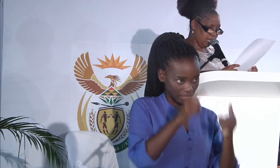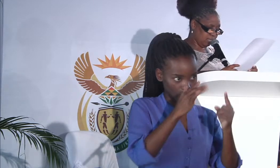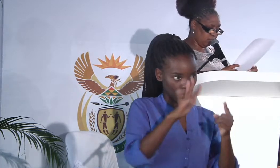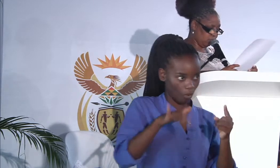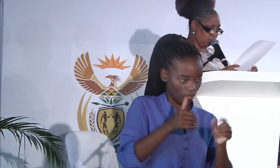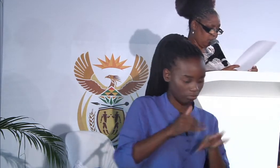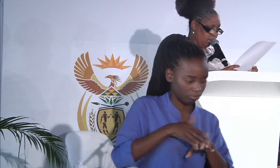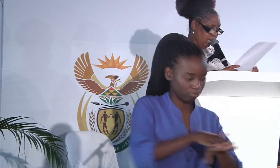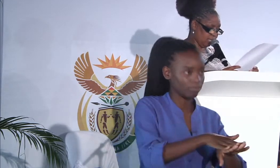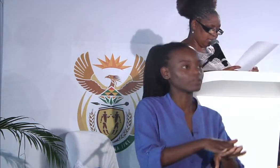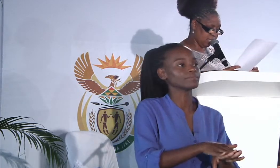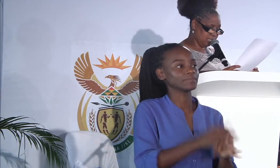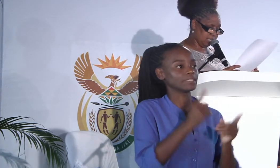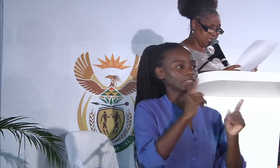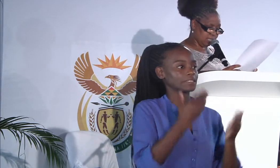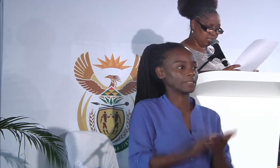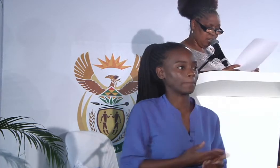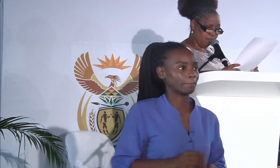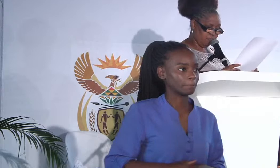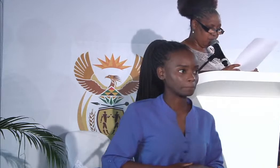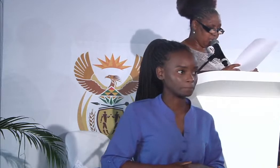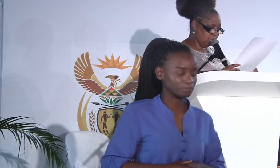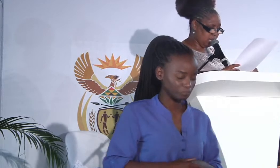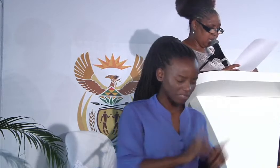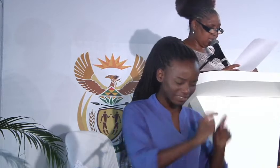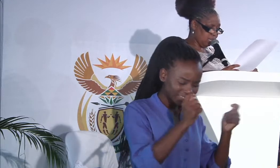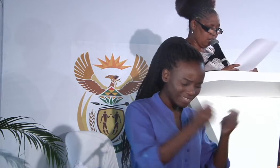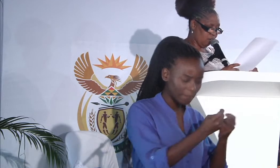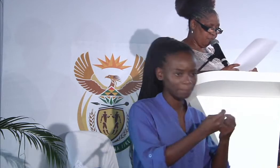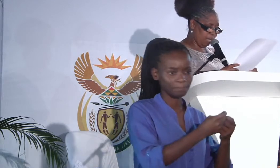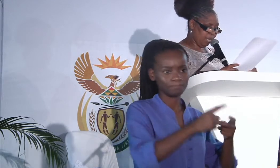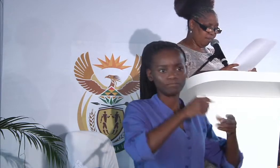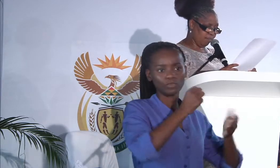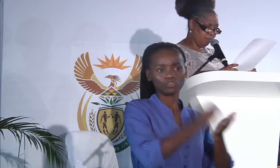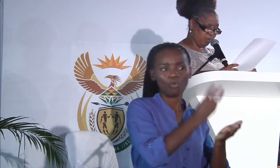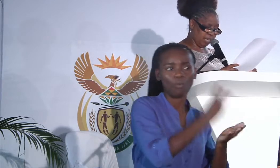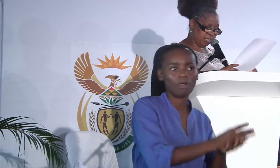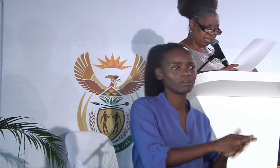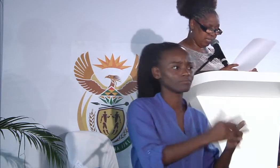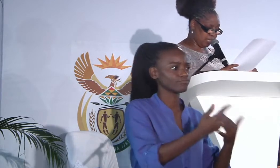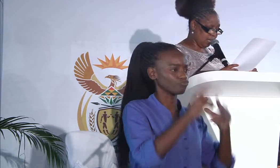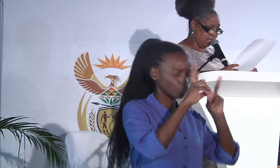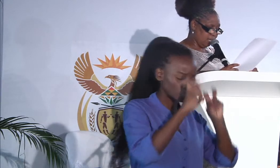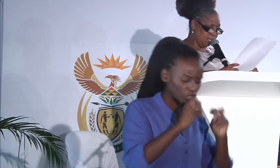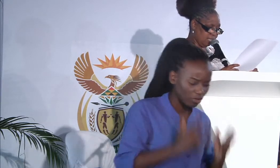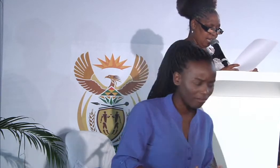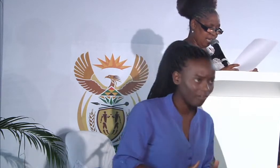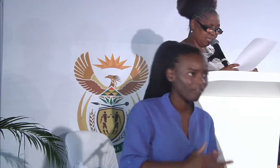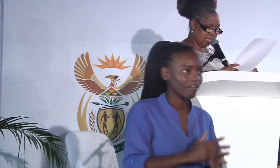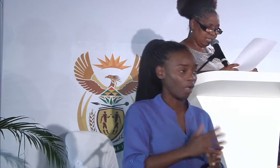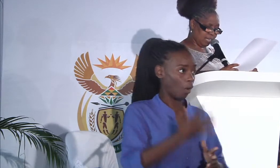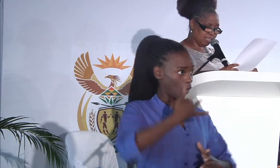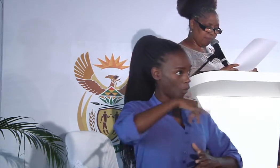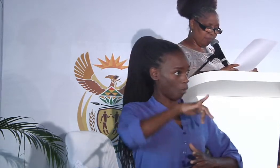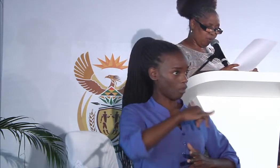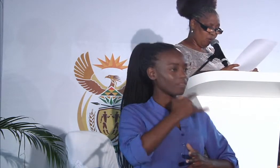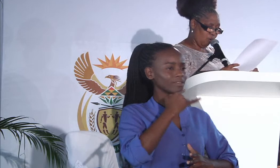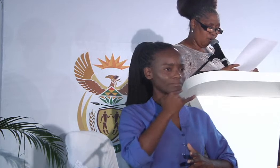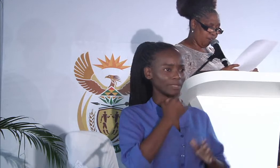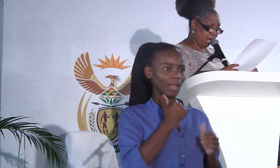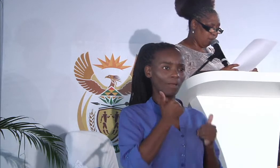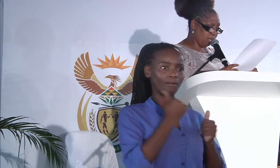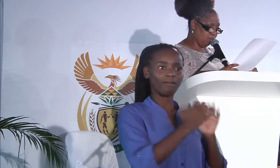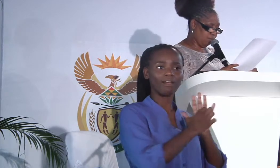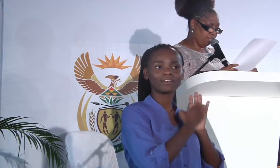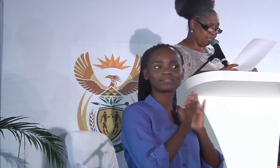nurse, social workers, researchers, volunteers of Belhaven Memorial Center is an excellent example of